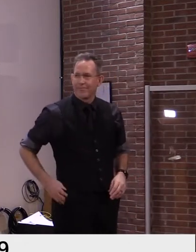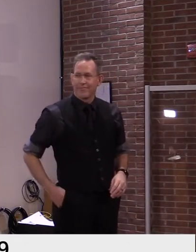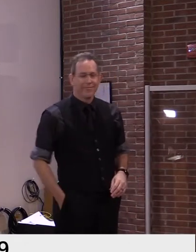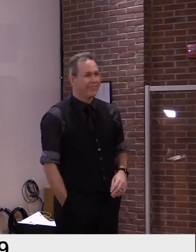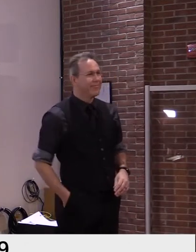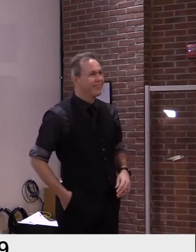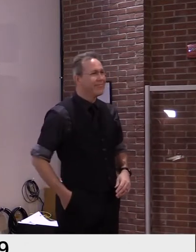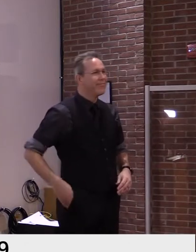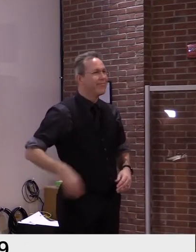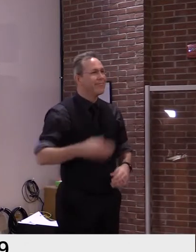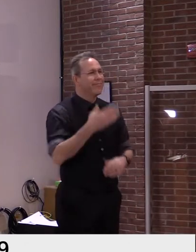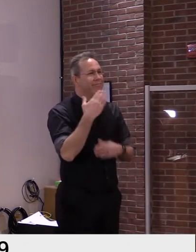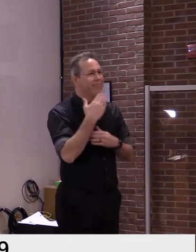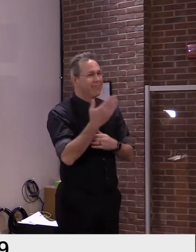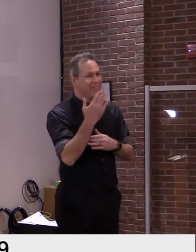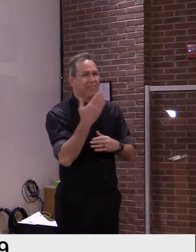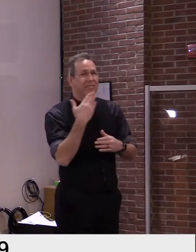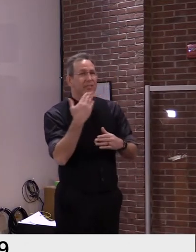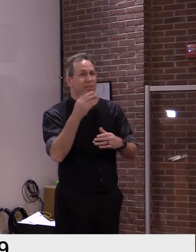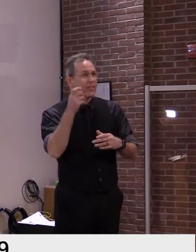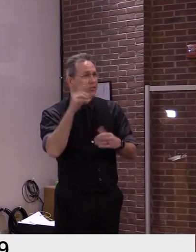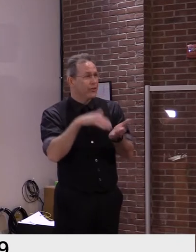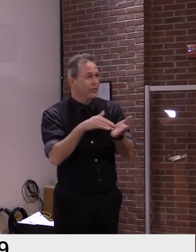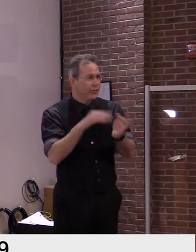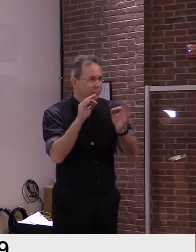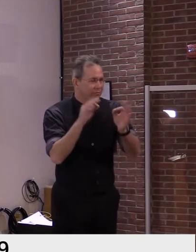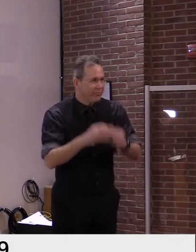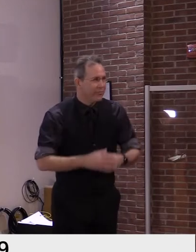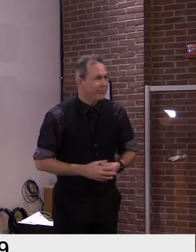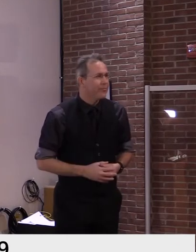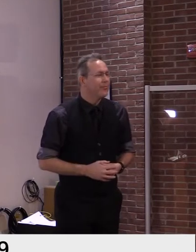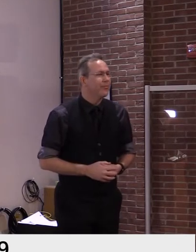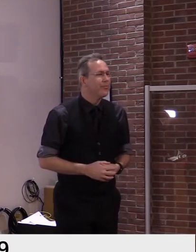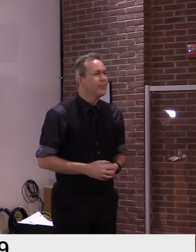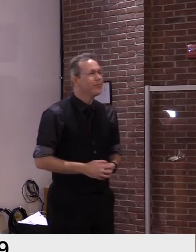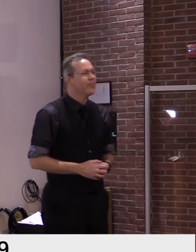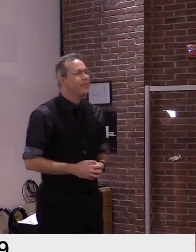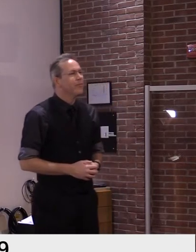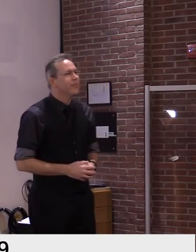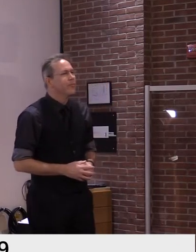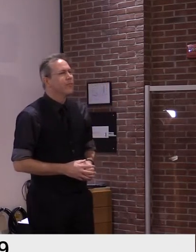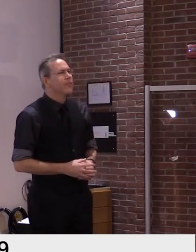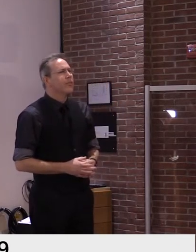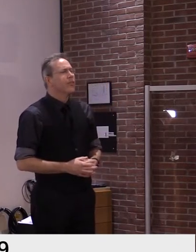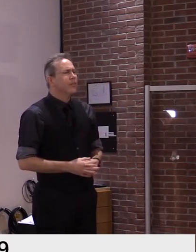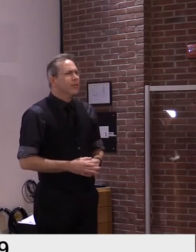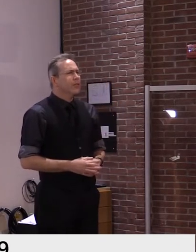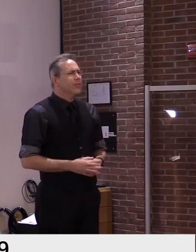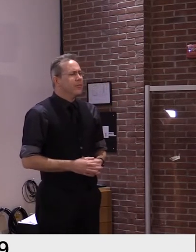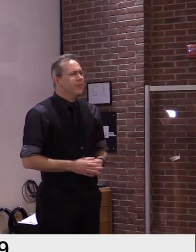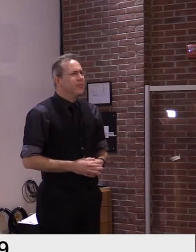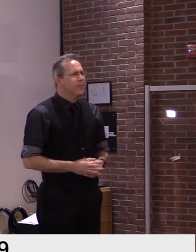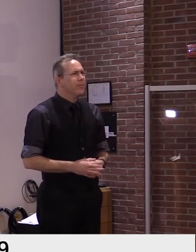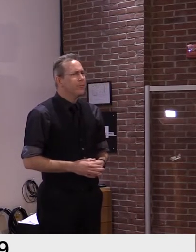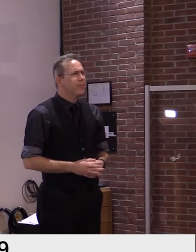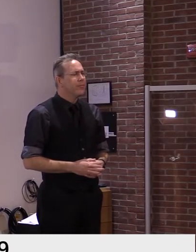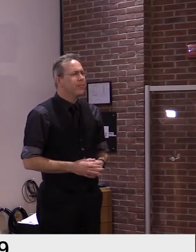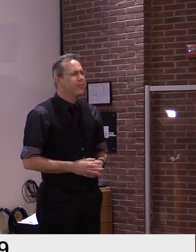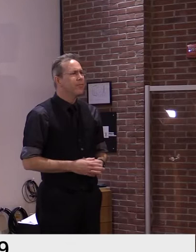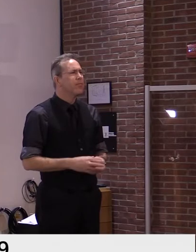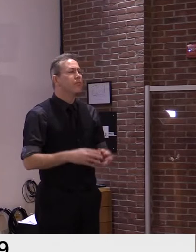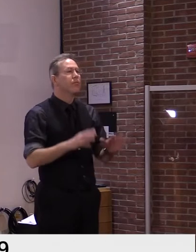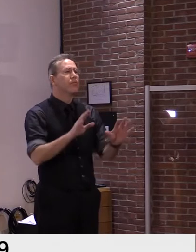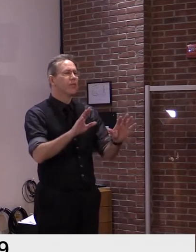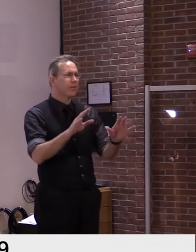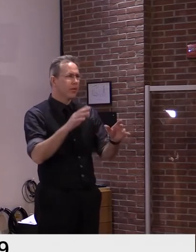Thank you very much, Dr. Levine, and good morning, everyone. While the decline of cases regionally and nationally has come to a